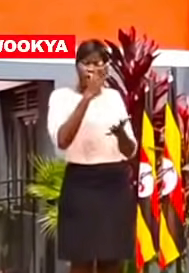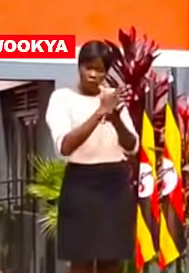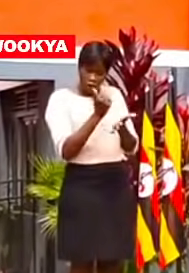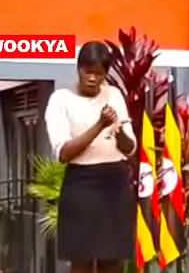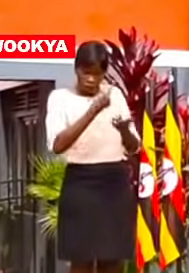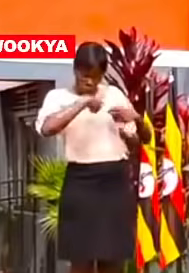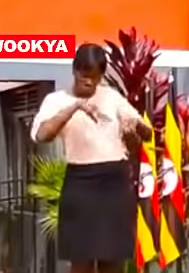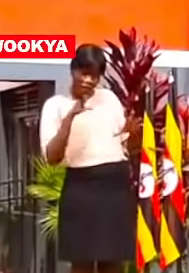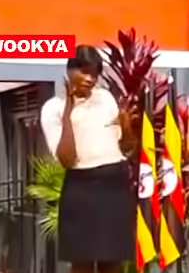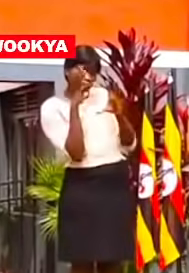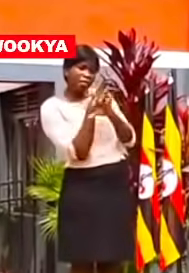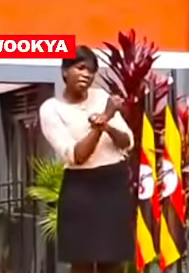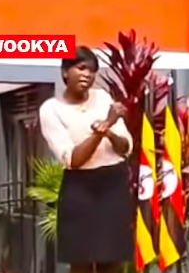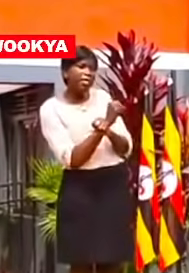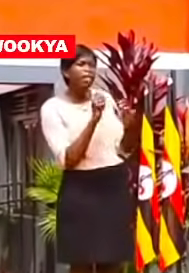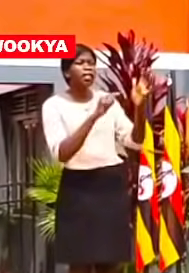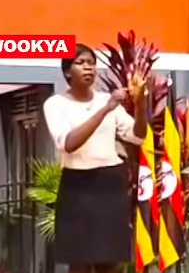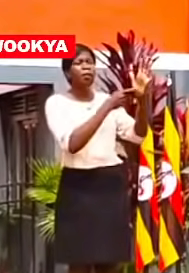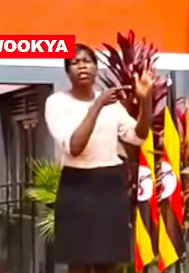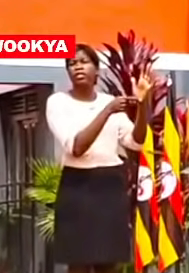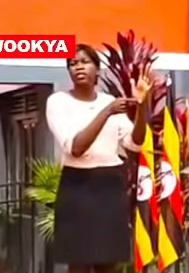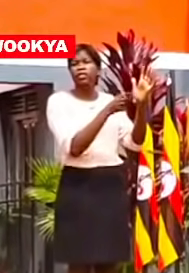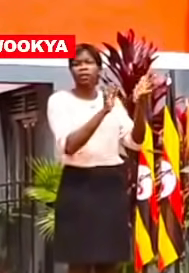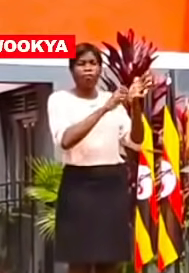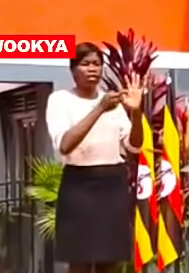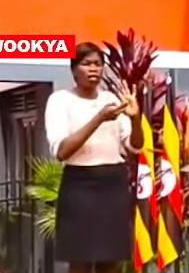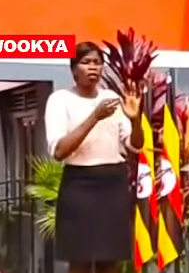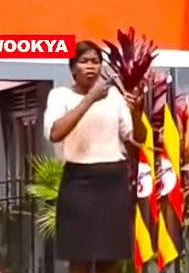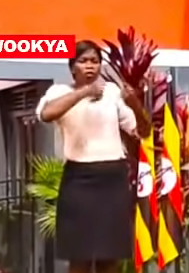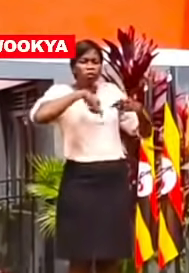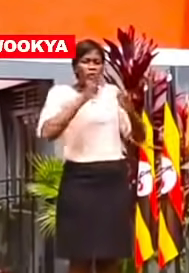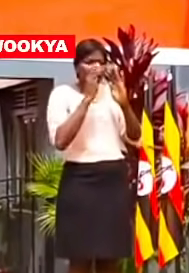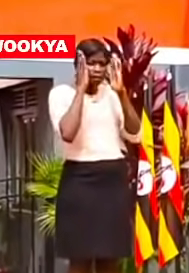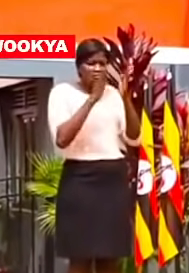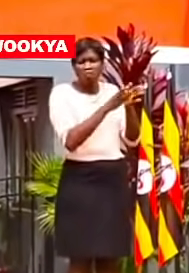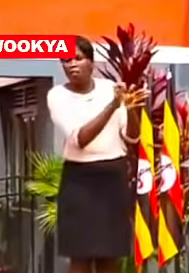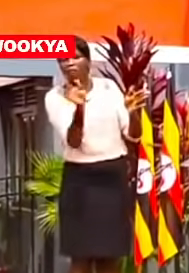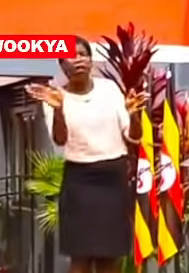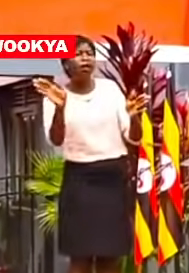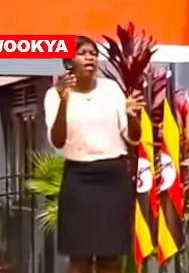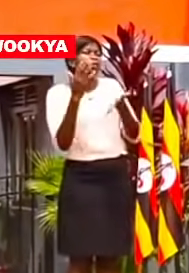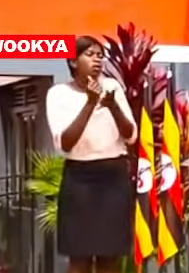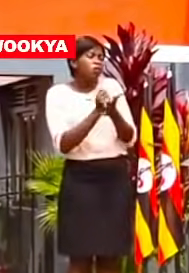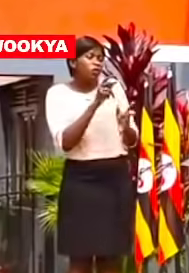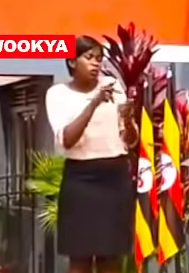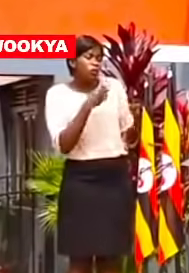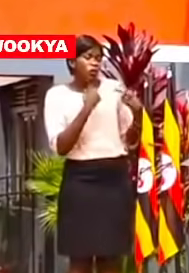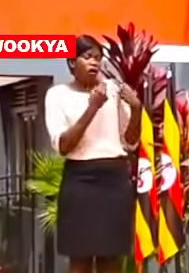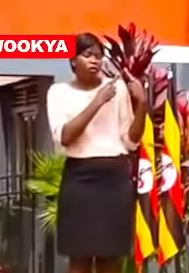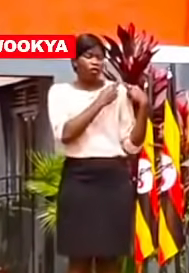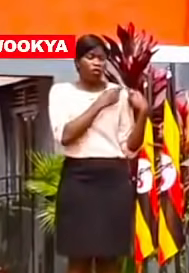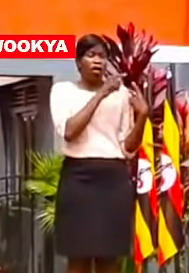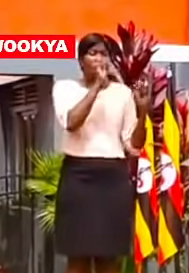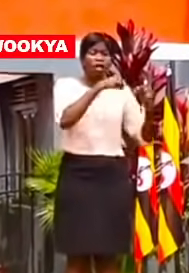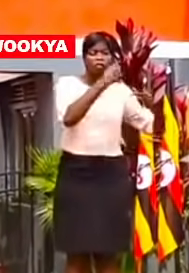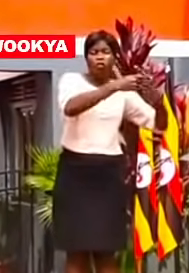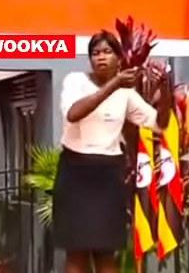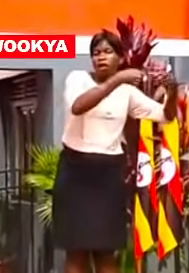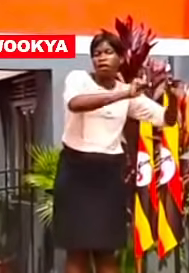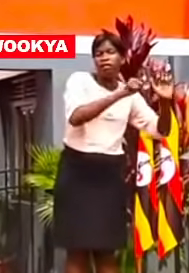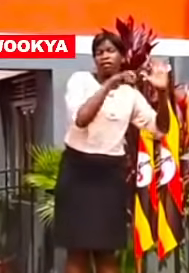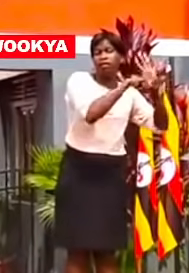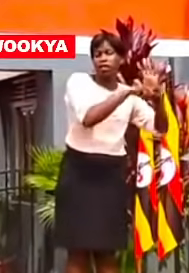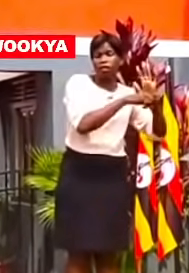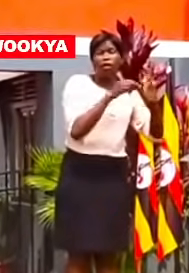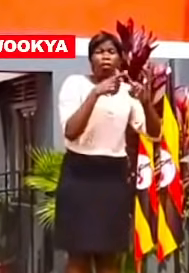the mark. Then we shoot offside, and the real culprits will keep doing what they're doing because we are not going after them. So as NUP, we would